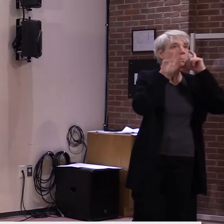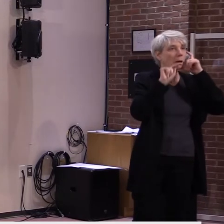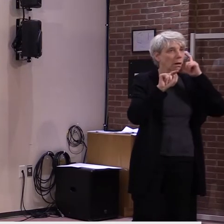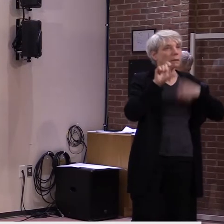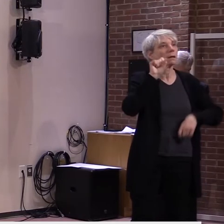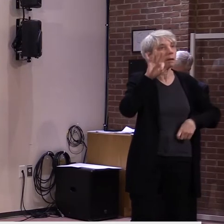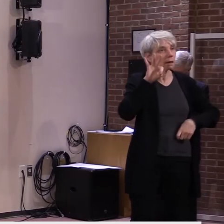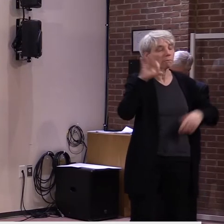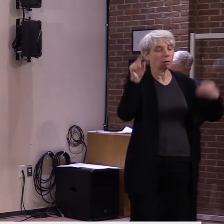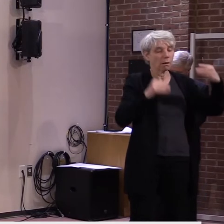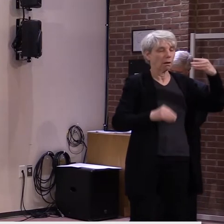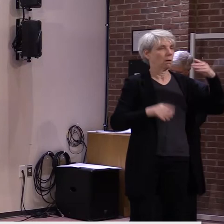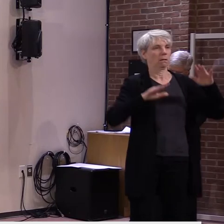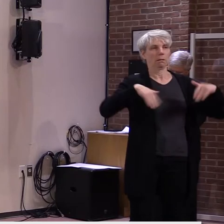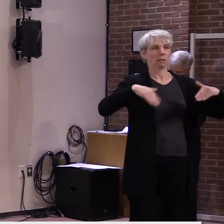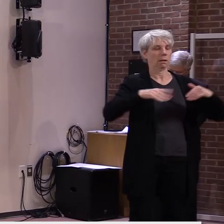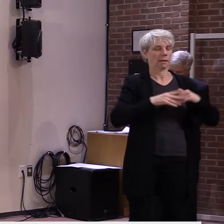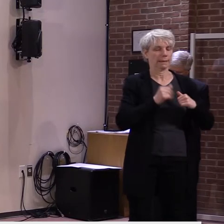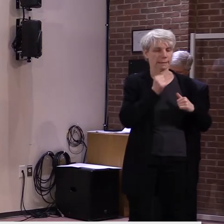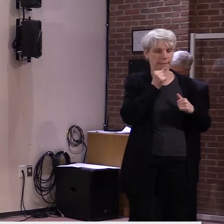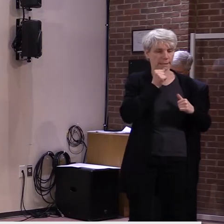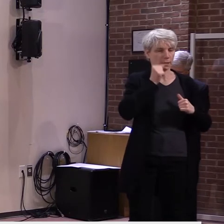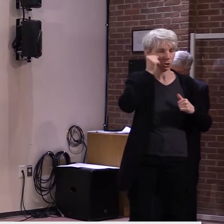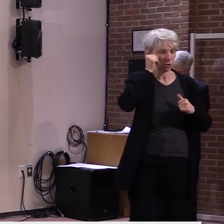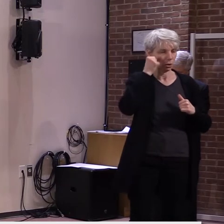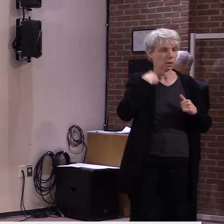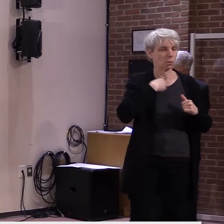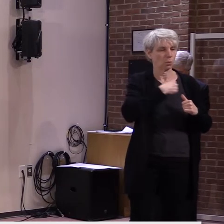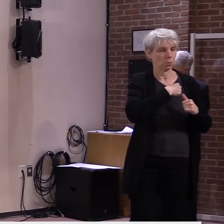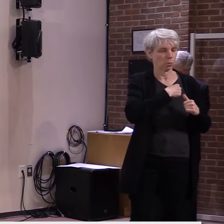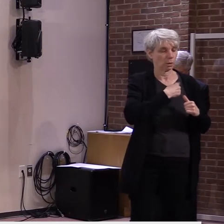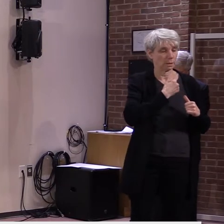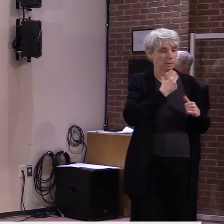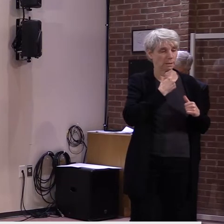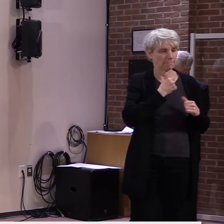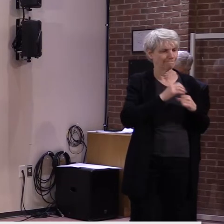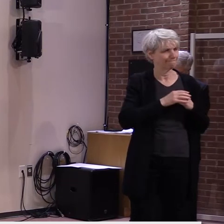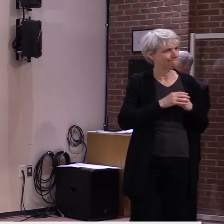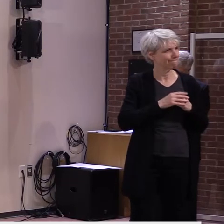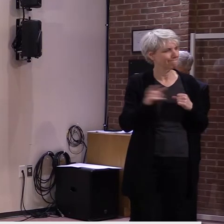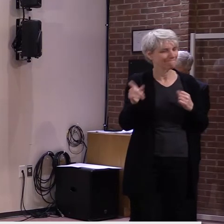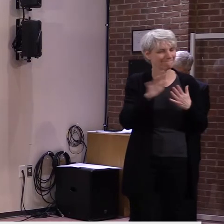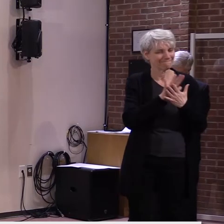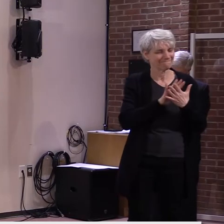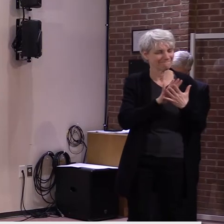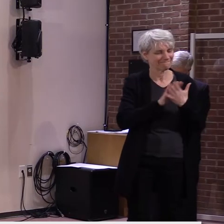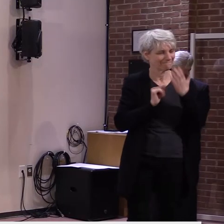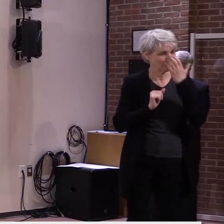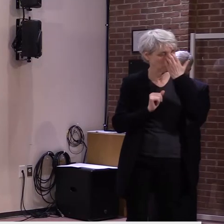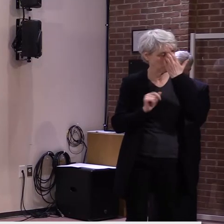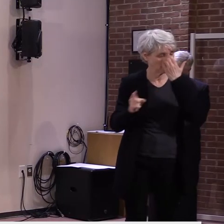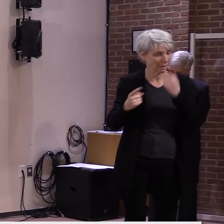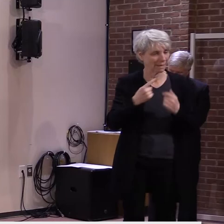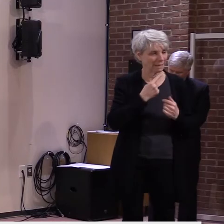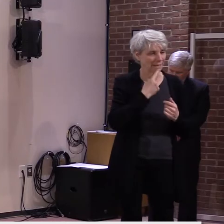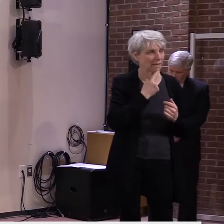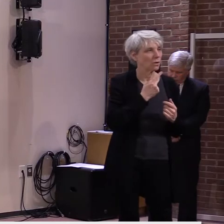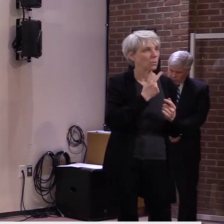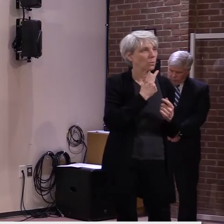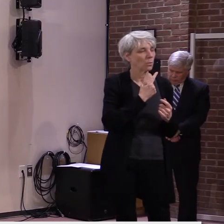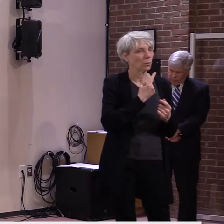effective yesterday, the state would be applying universal guidance, which again